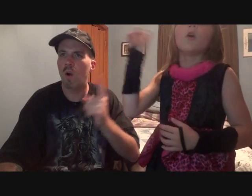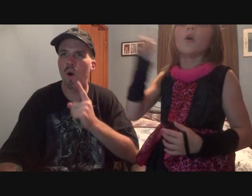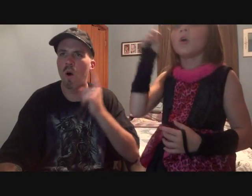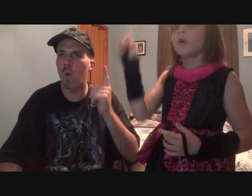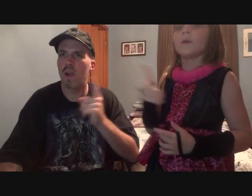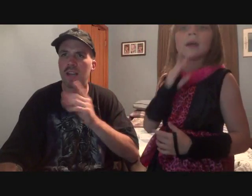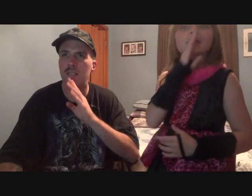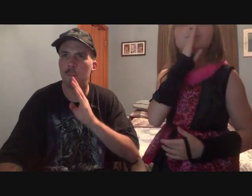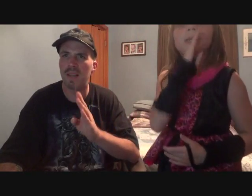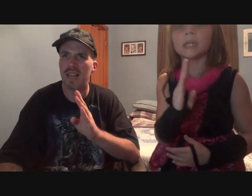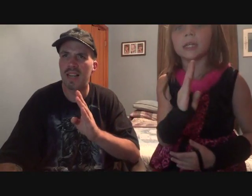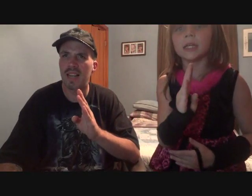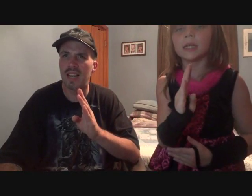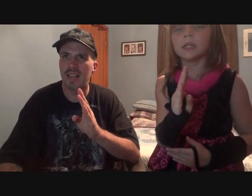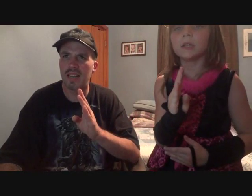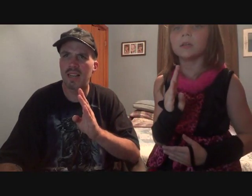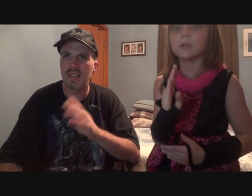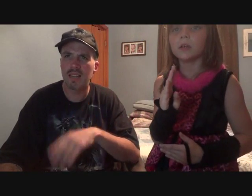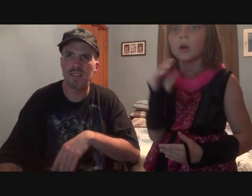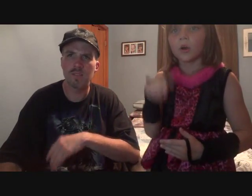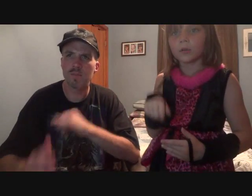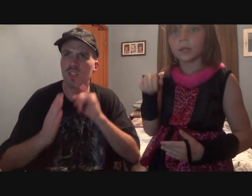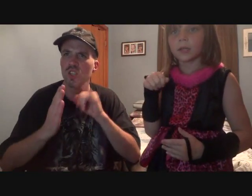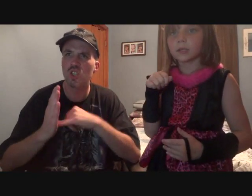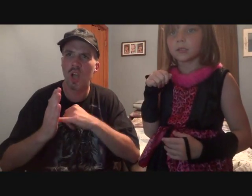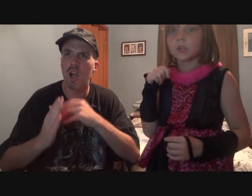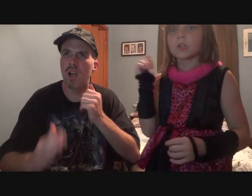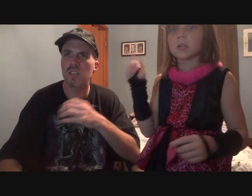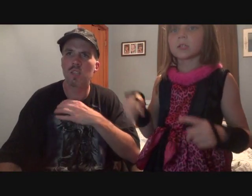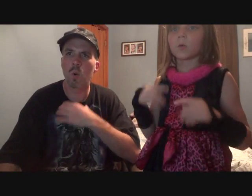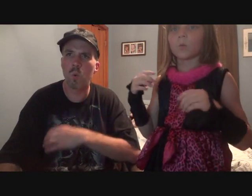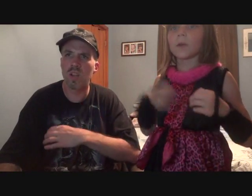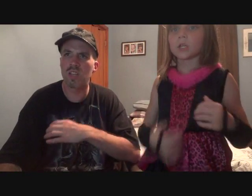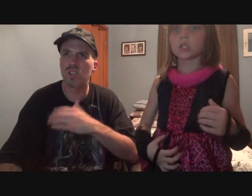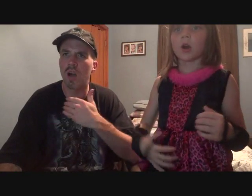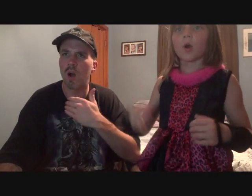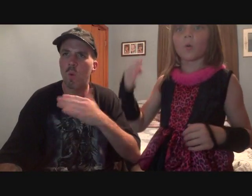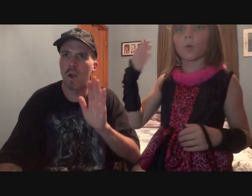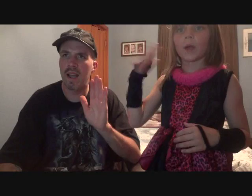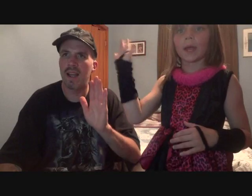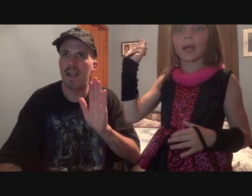always be Oh, in just a wish of waiting